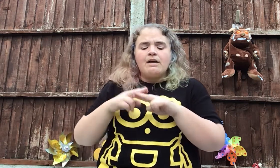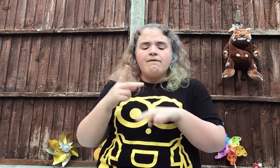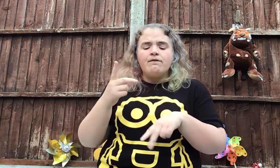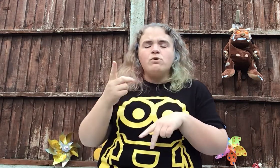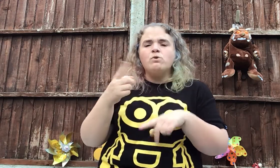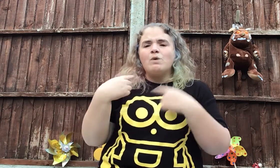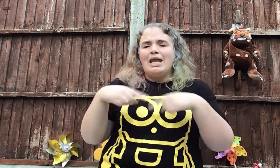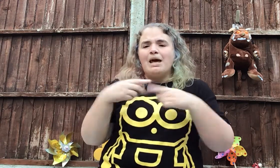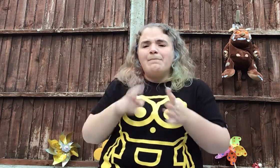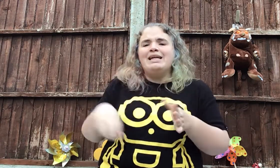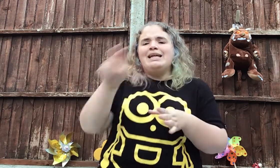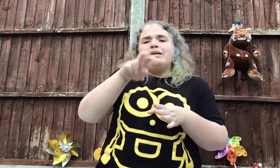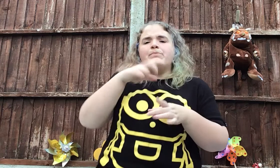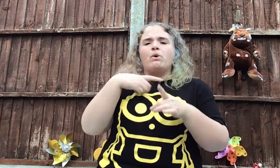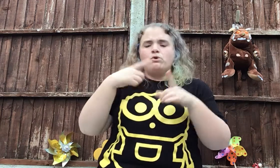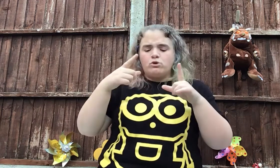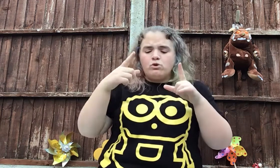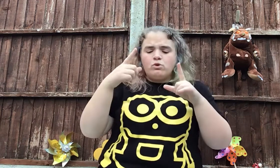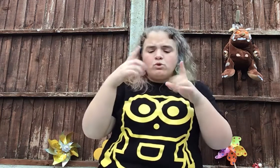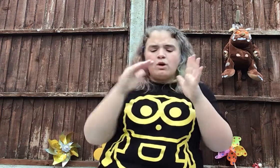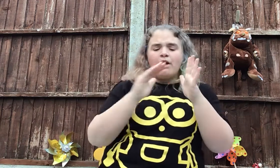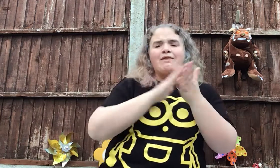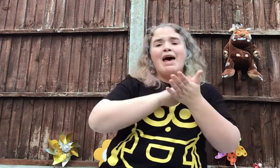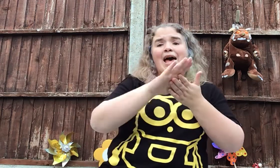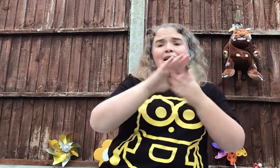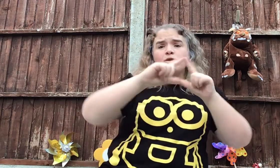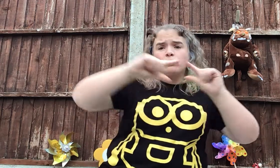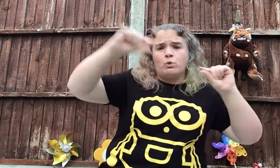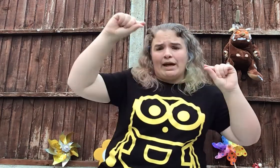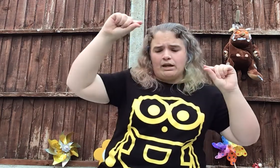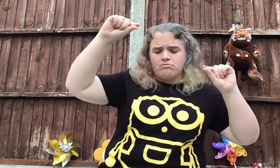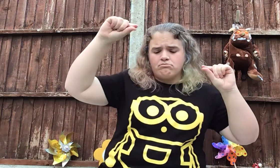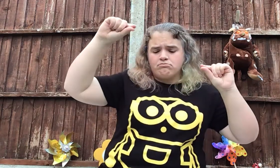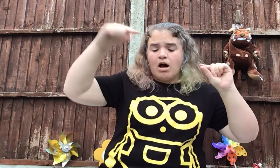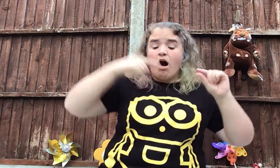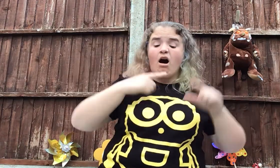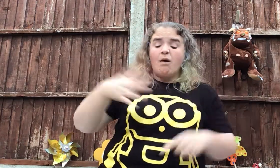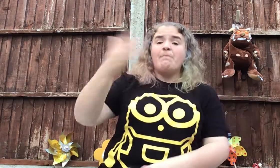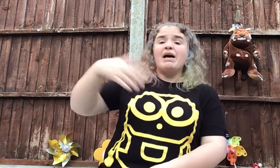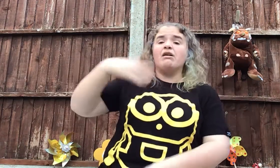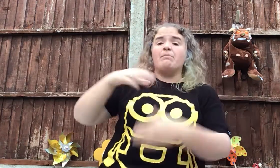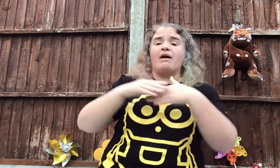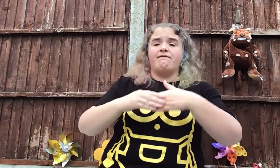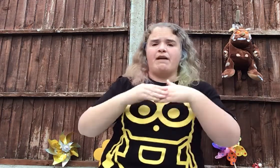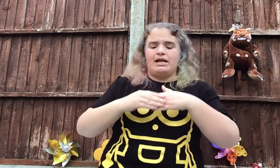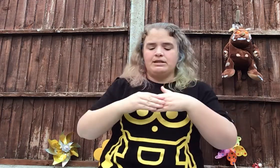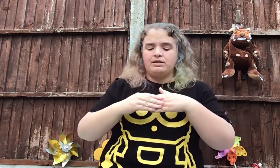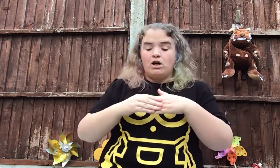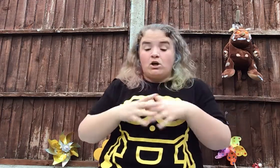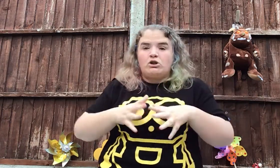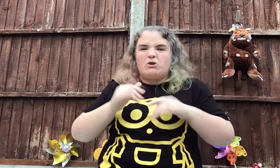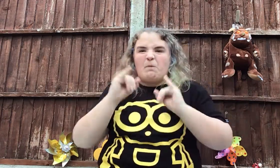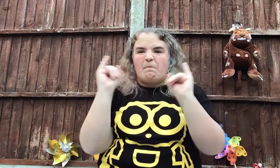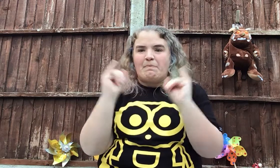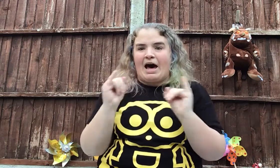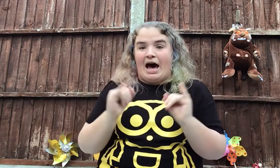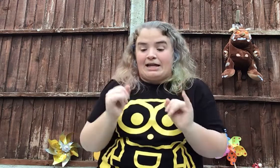If you'll let me leap onto the hazel twig, I'll beckon my friend, so bad and